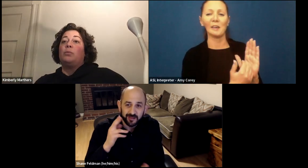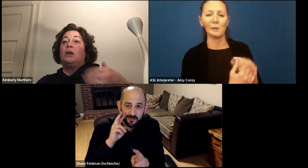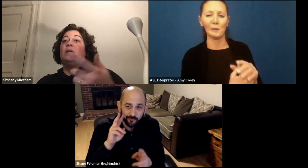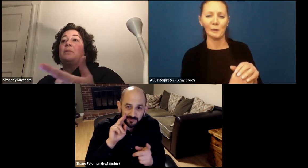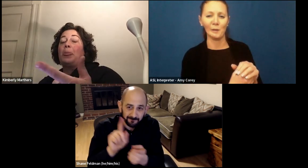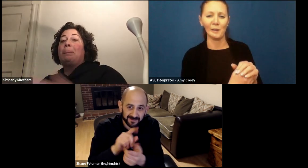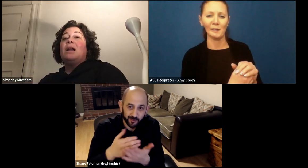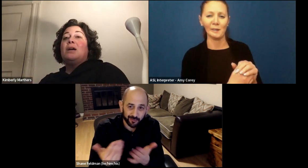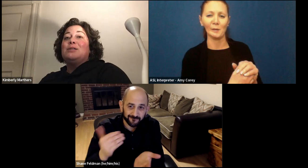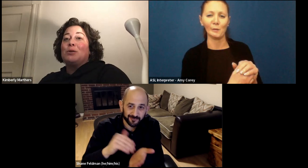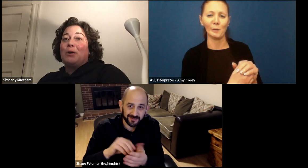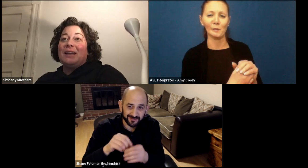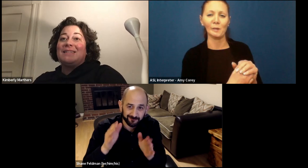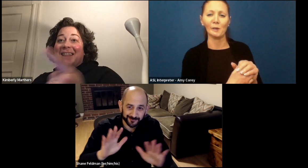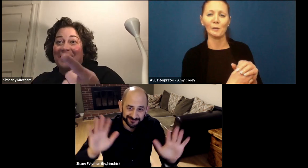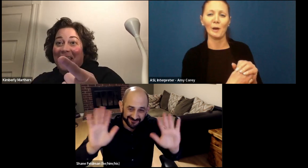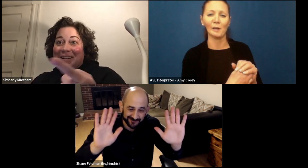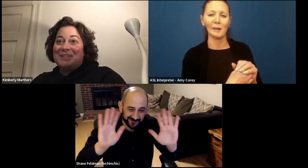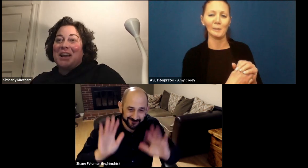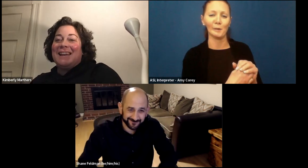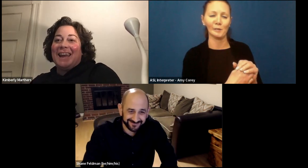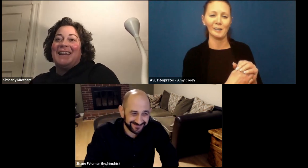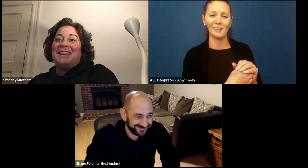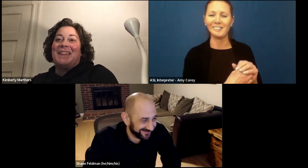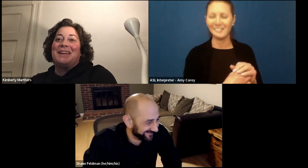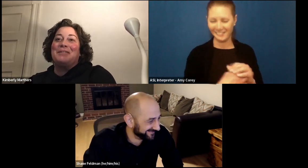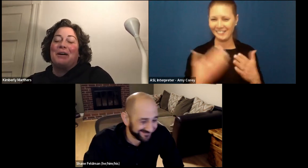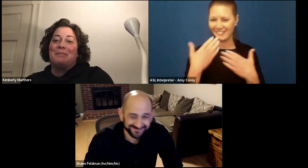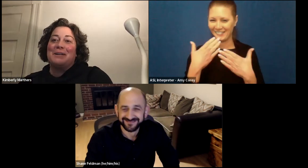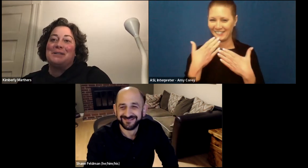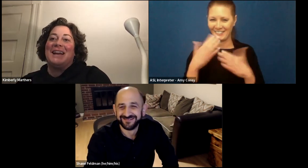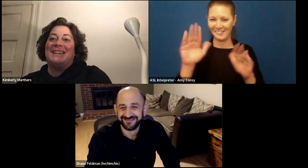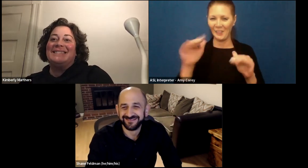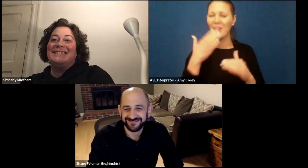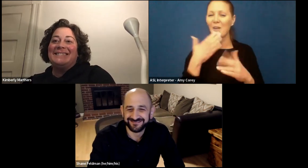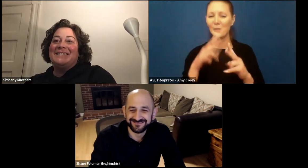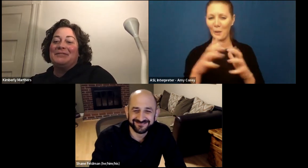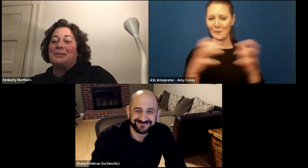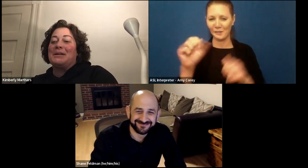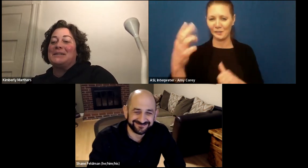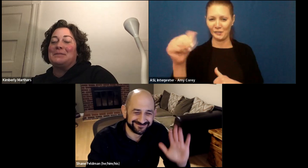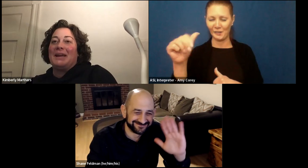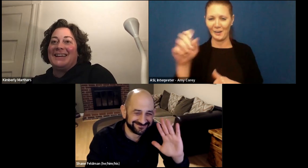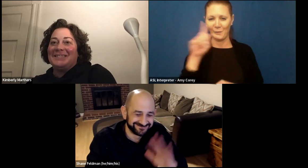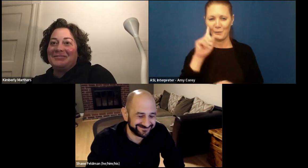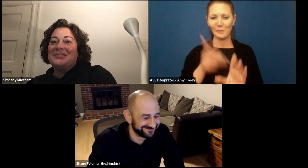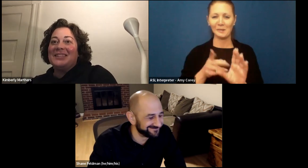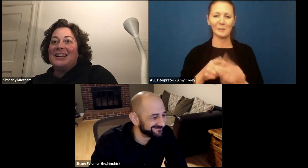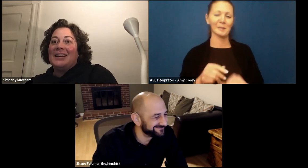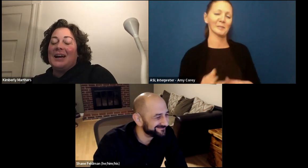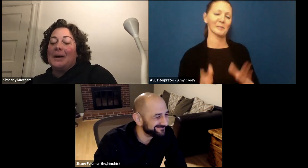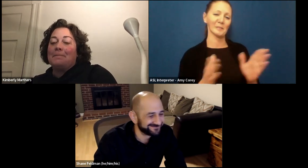Again, which- thank you, everyone. I look forward I'd to like meeting to you all thank again in you person. Thank you very much, Shane, for participating.